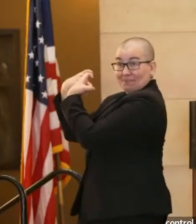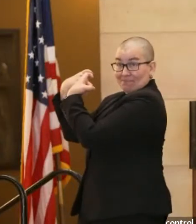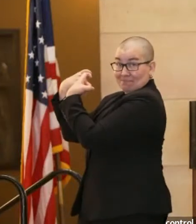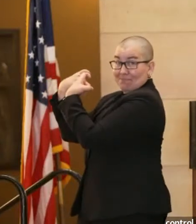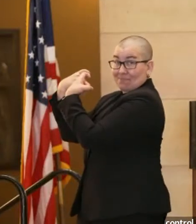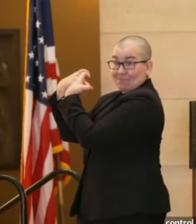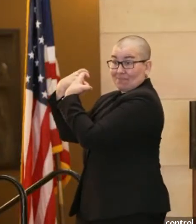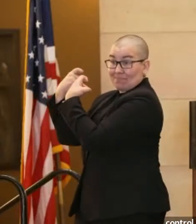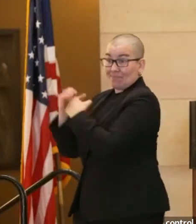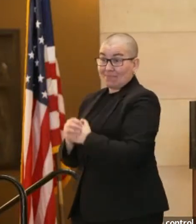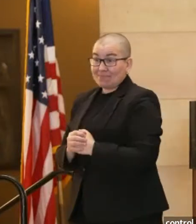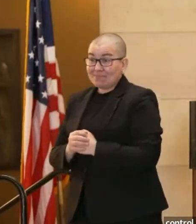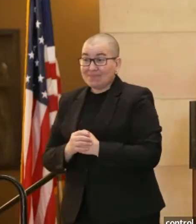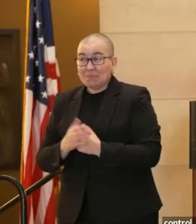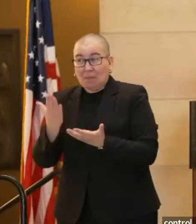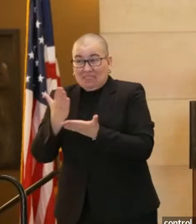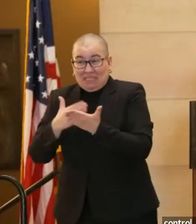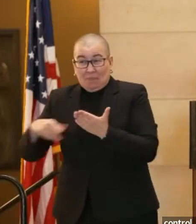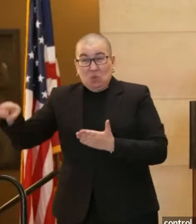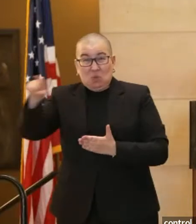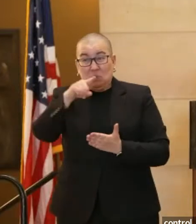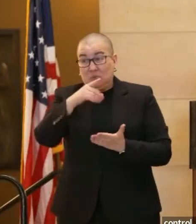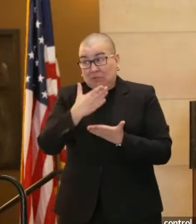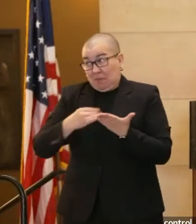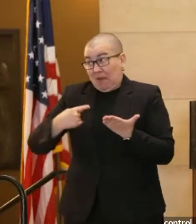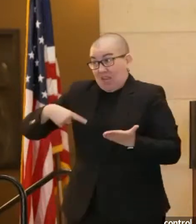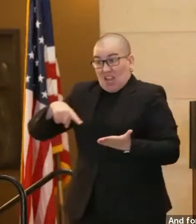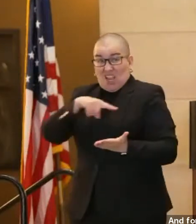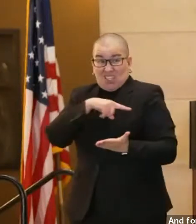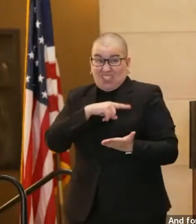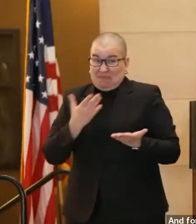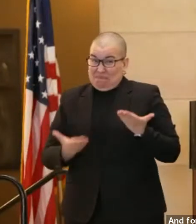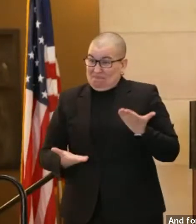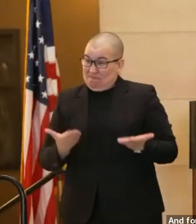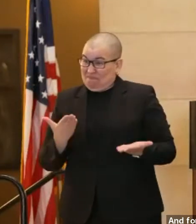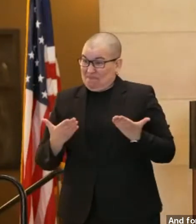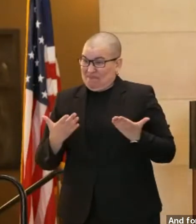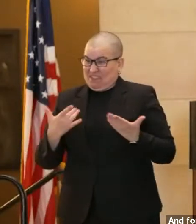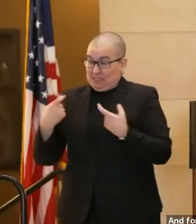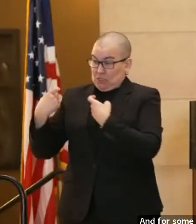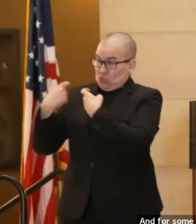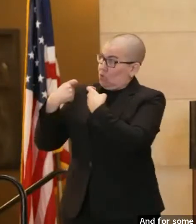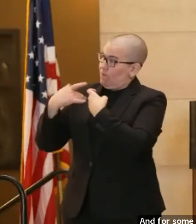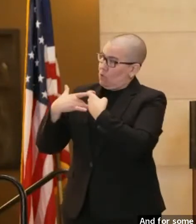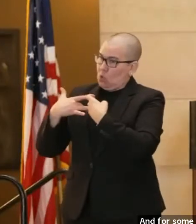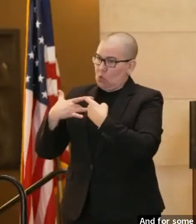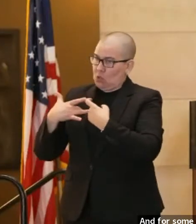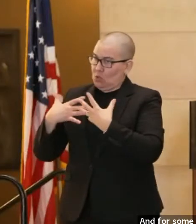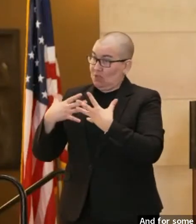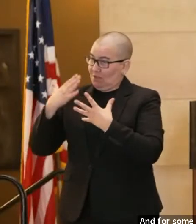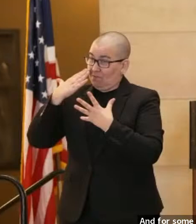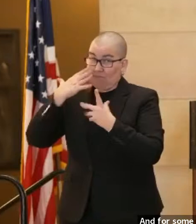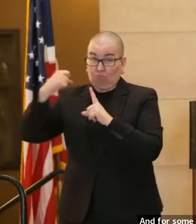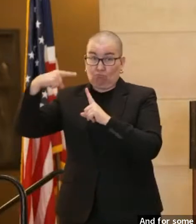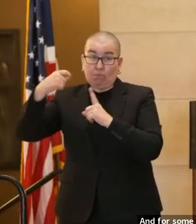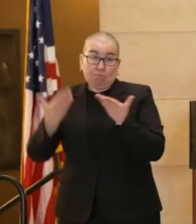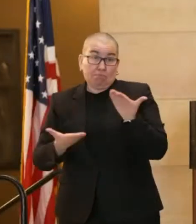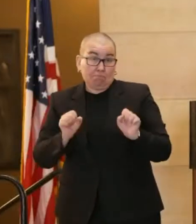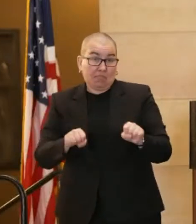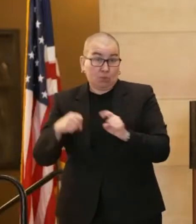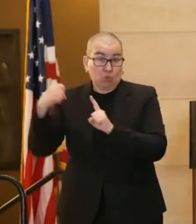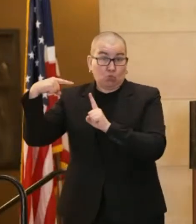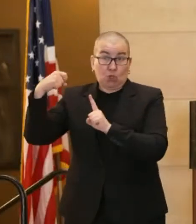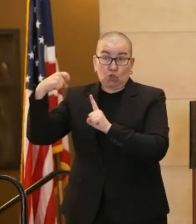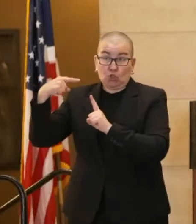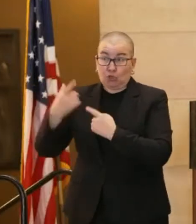And for some of you, for some of us, that could be triggering. It's real. But this is